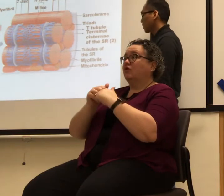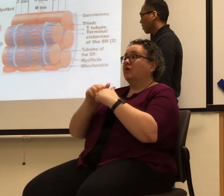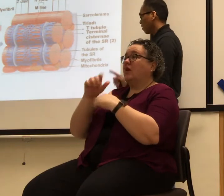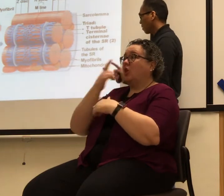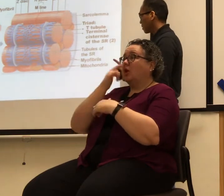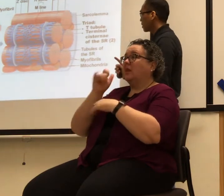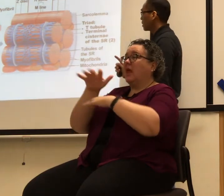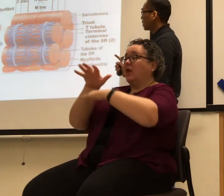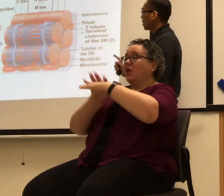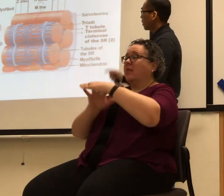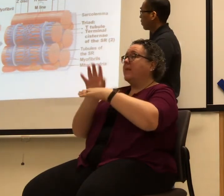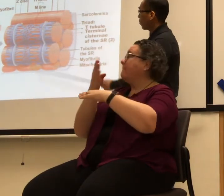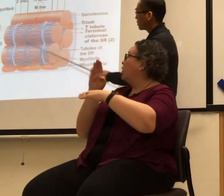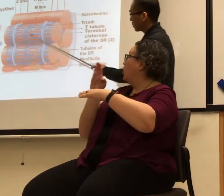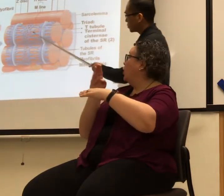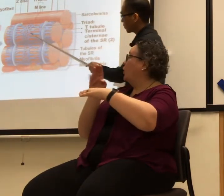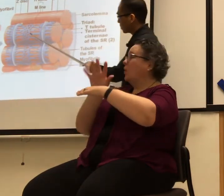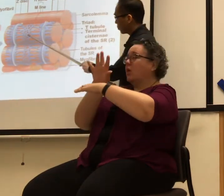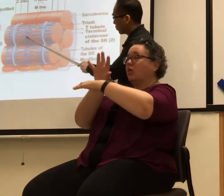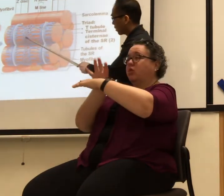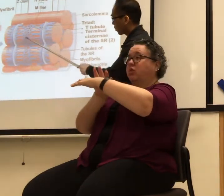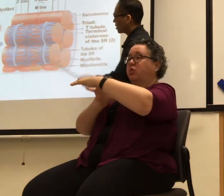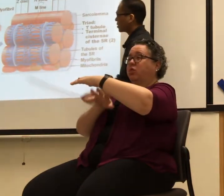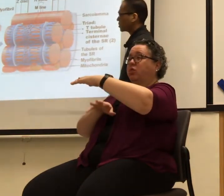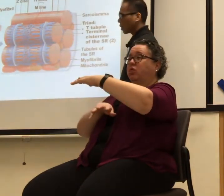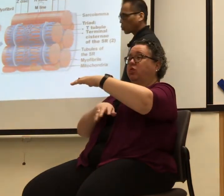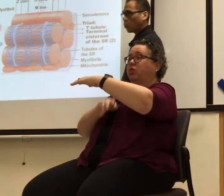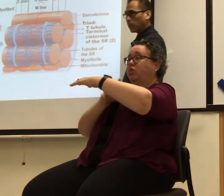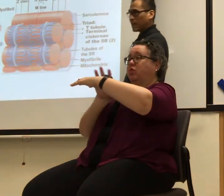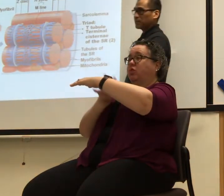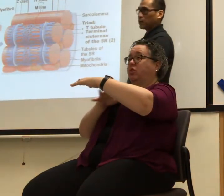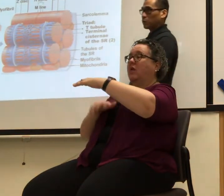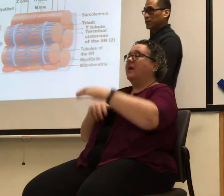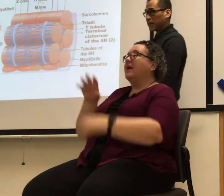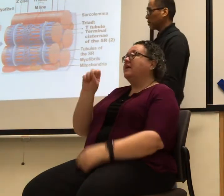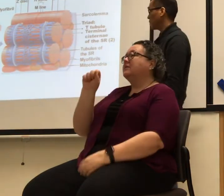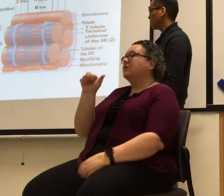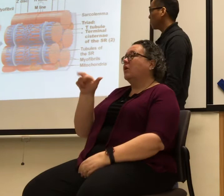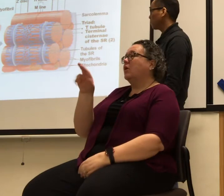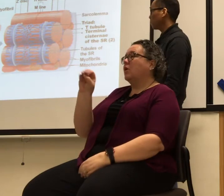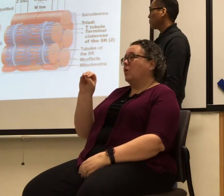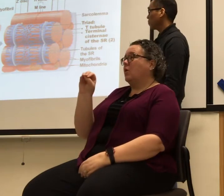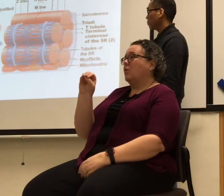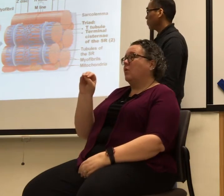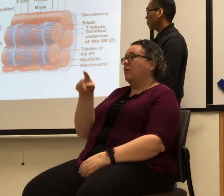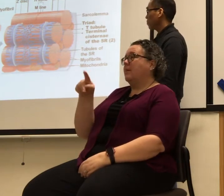it's something called, what's illustrated blue here, it's the sarcoplasmic reticulum